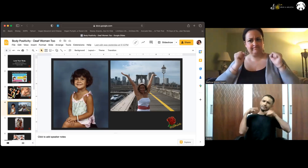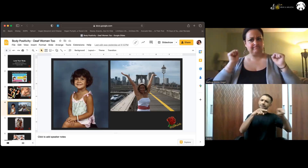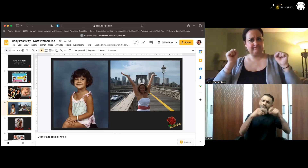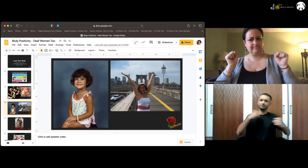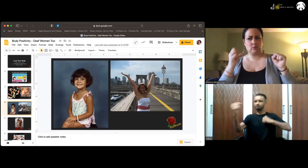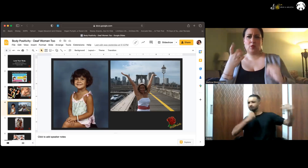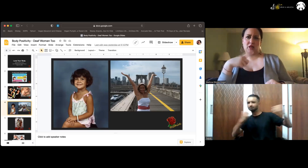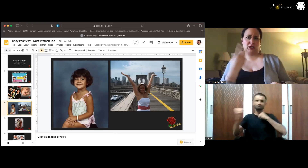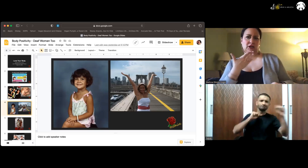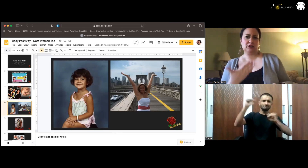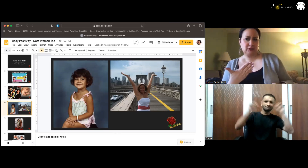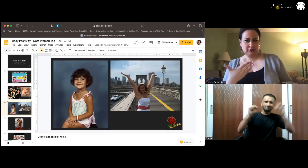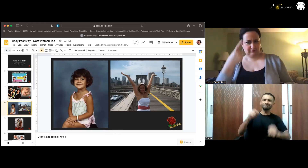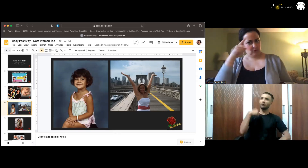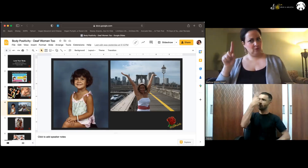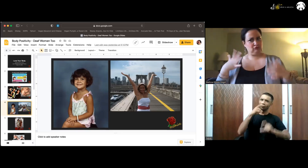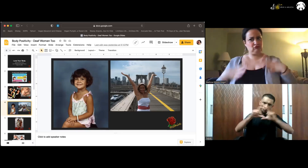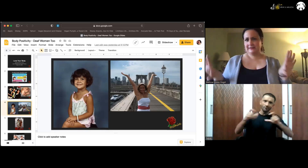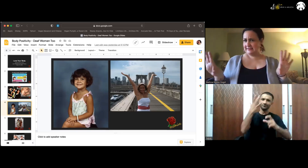and exercised every day just to look good